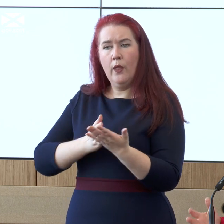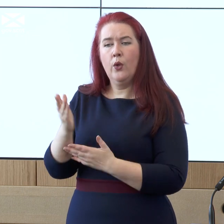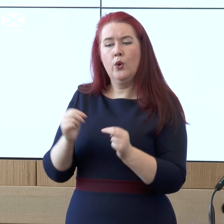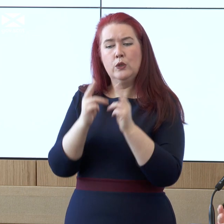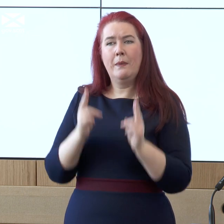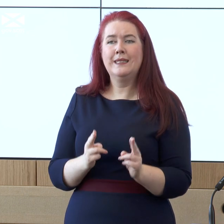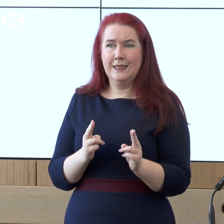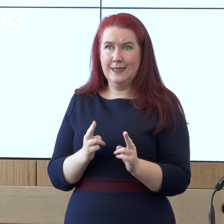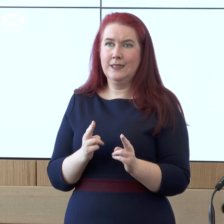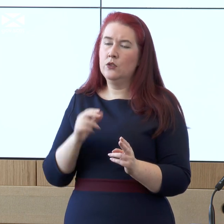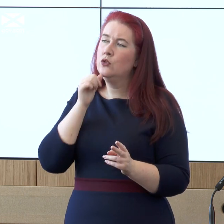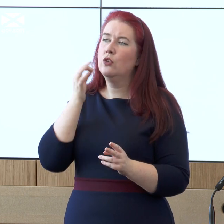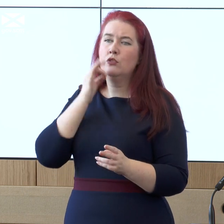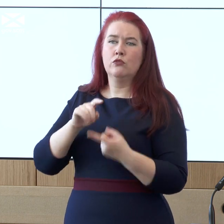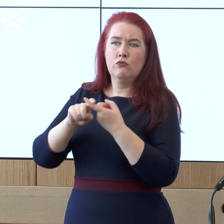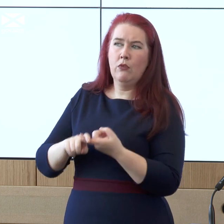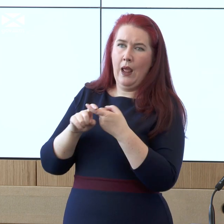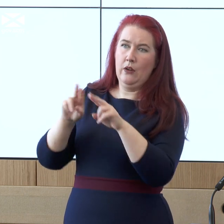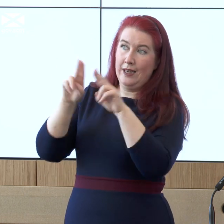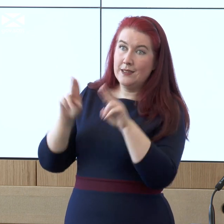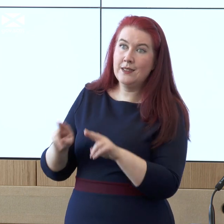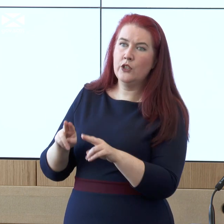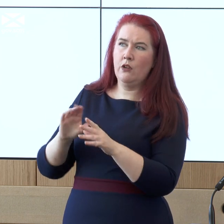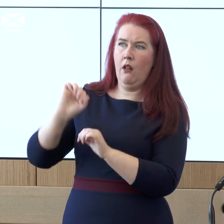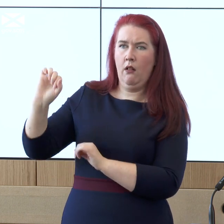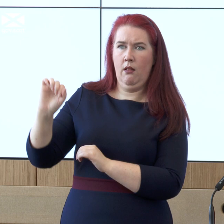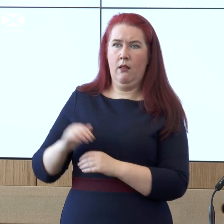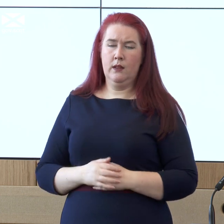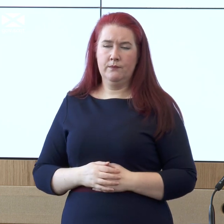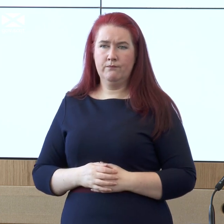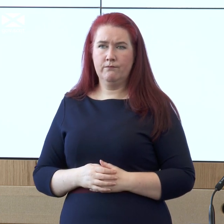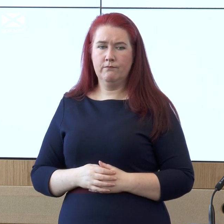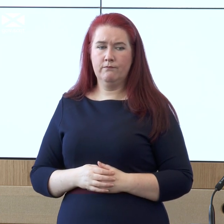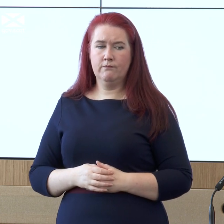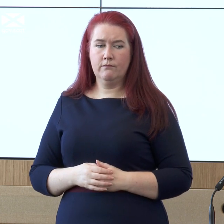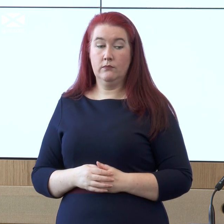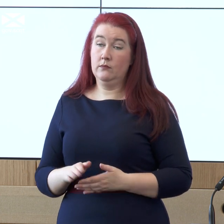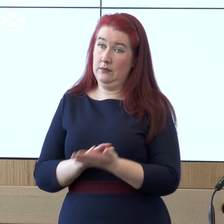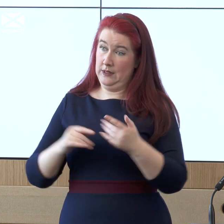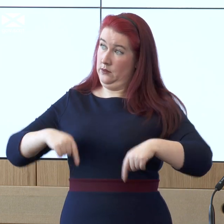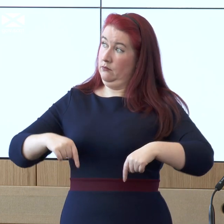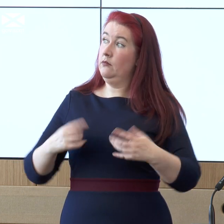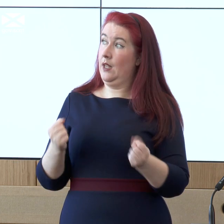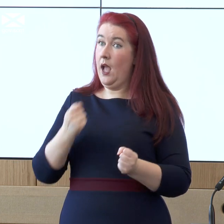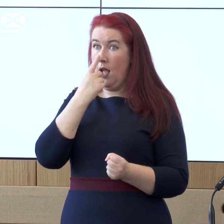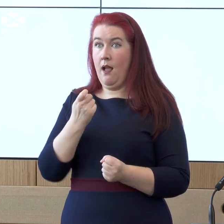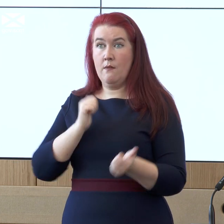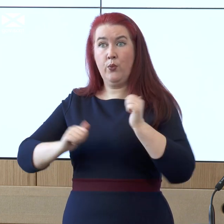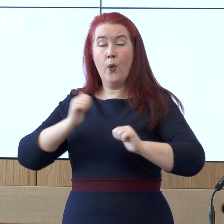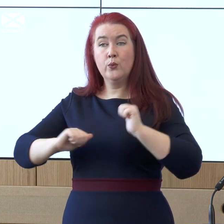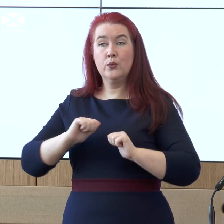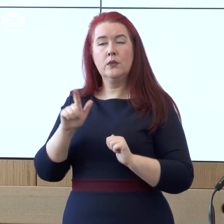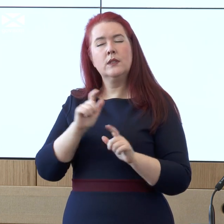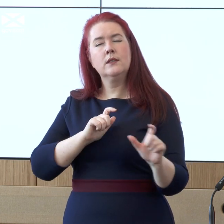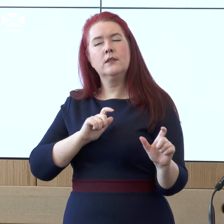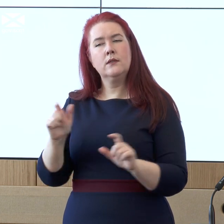not by reliance on international credit trading. So we here have much to be proud of, but still